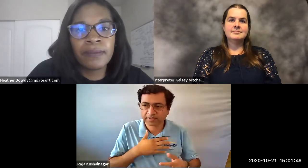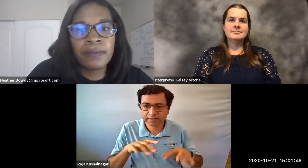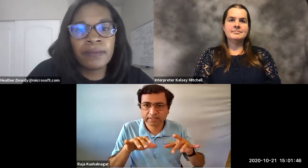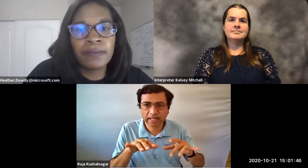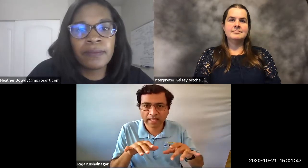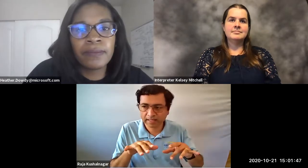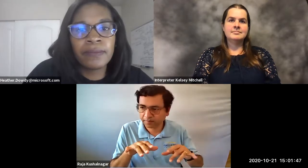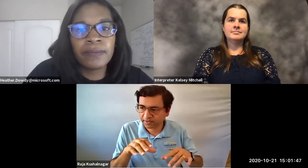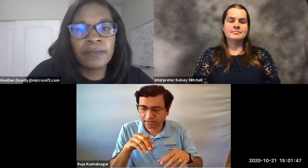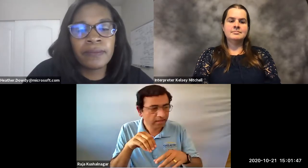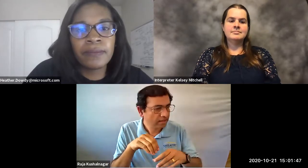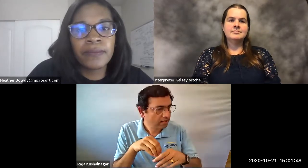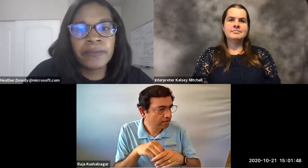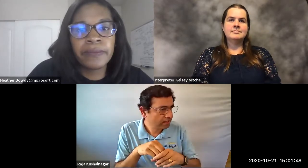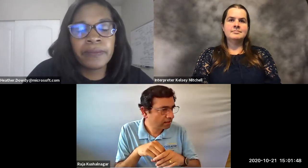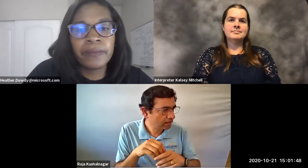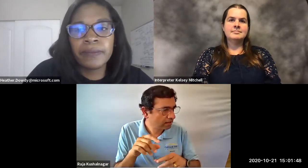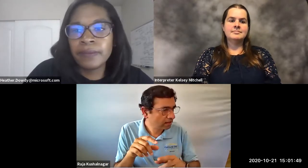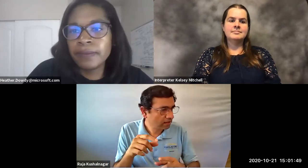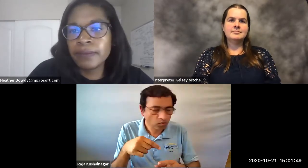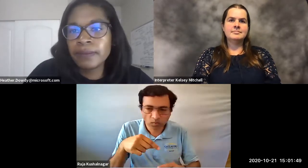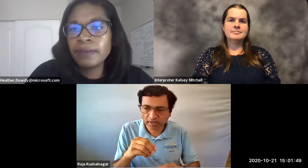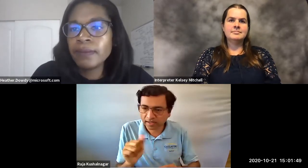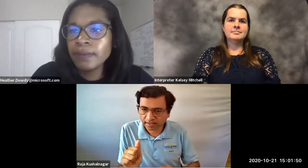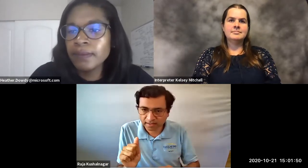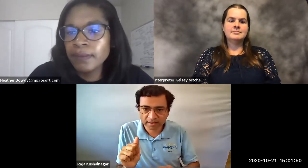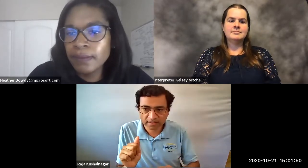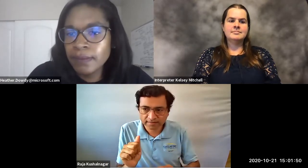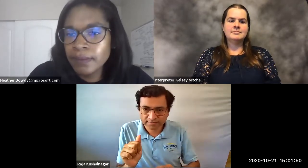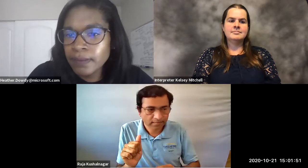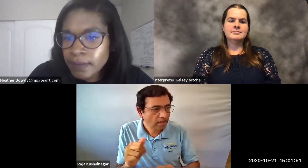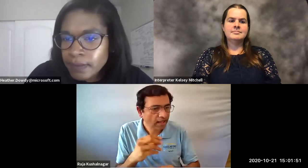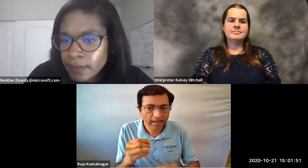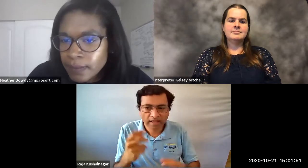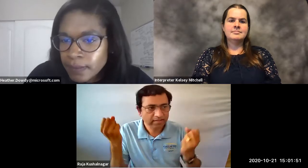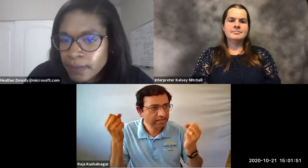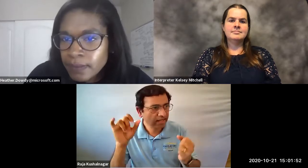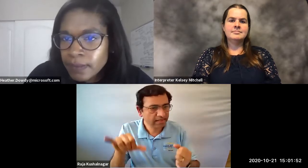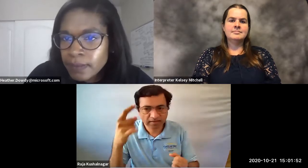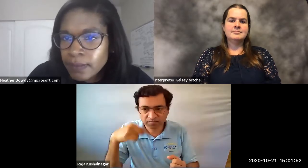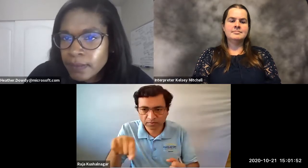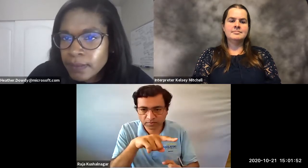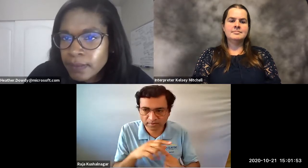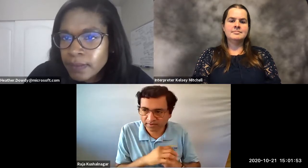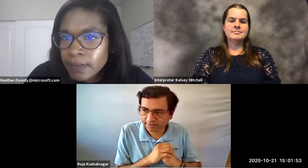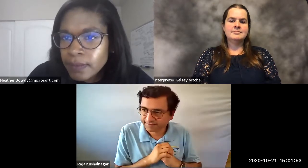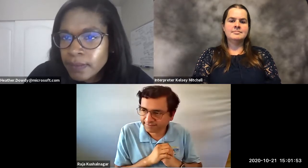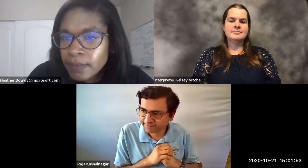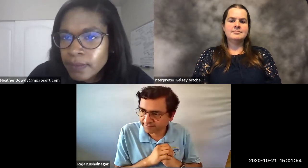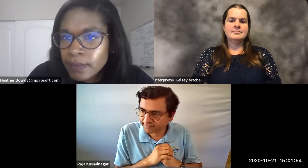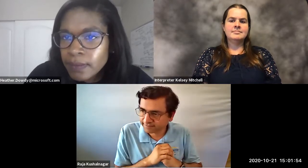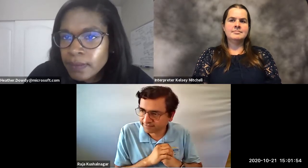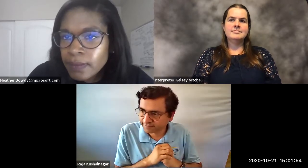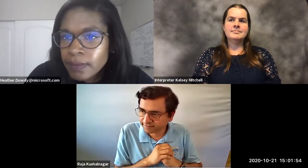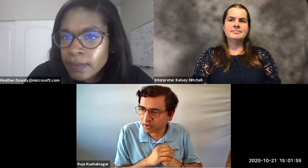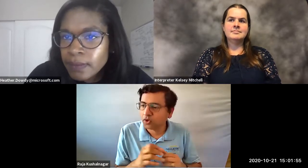This is Raja speaking. So for your questions, if you wouldn't mind please typing your questions into the Q&A section, and then I